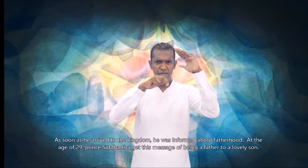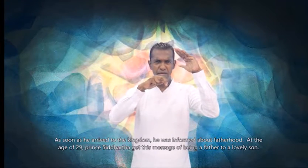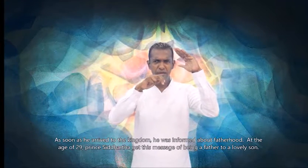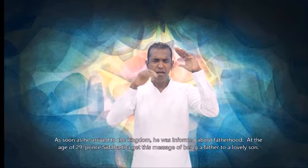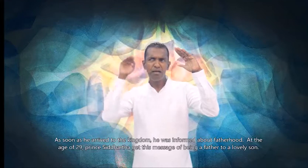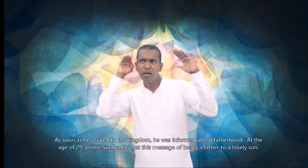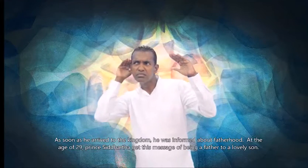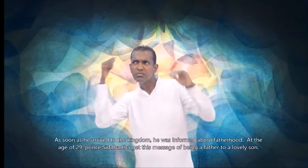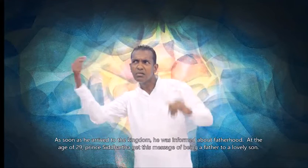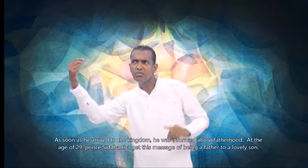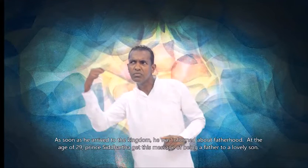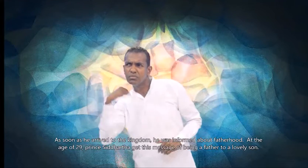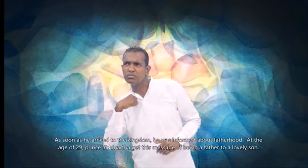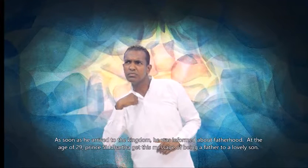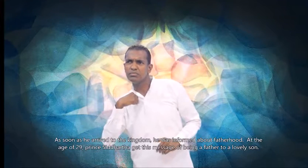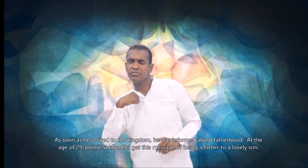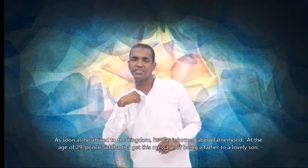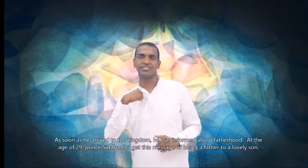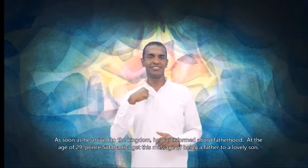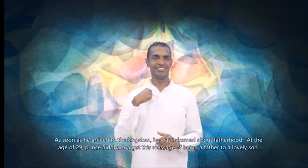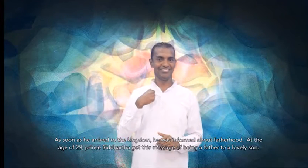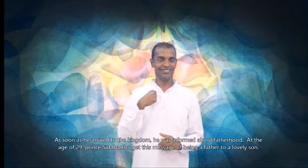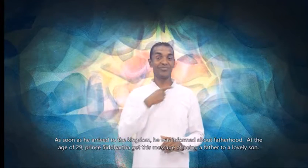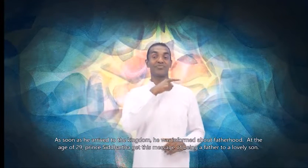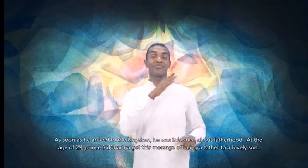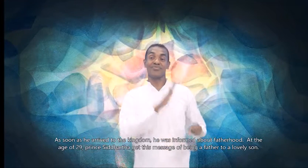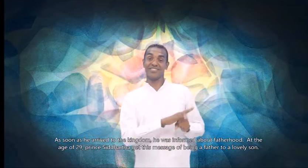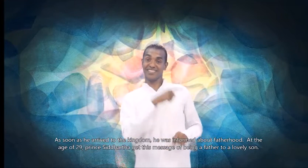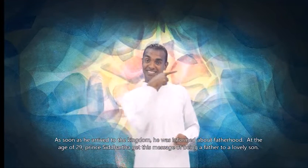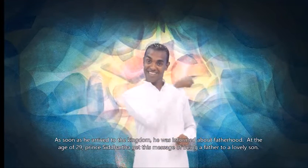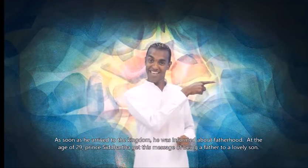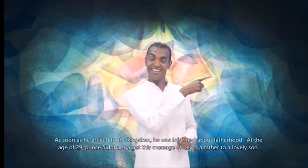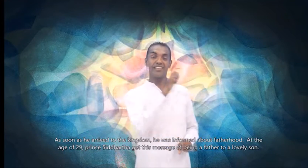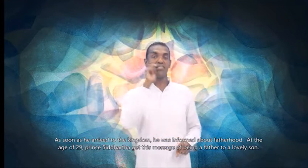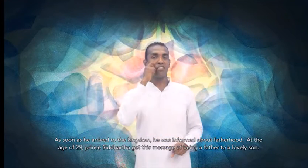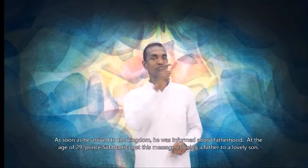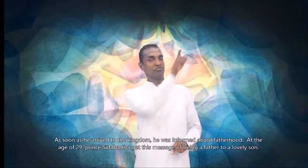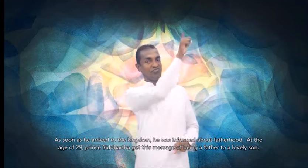29, Prince Siddhartha gave this message of being a father to a lovely son.